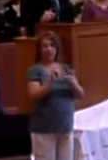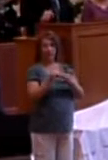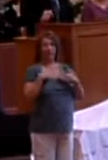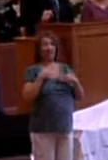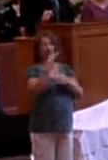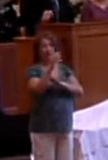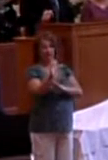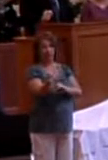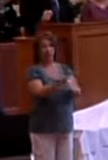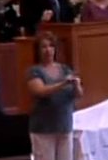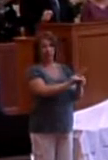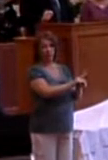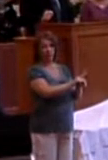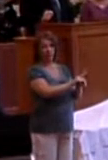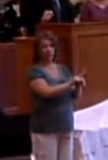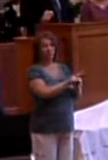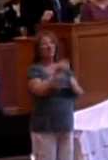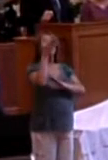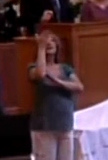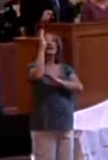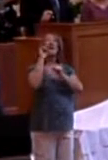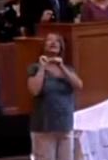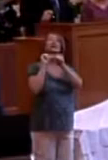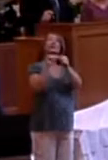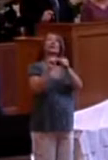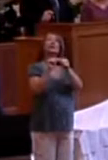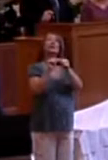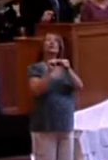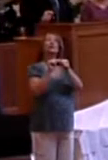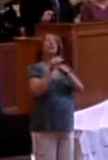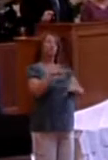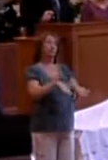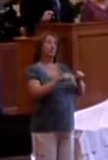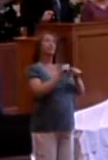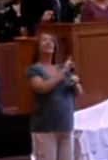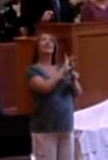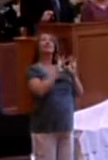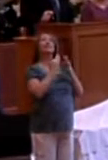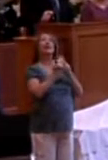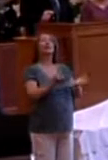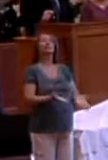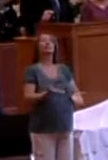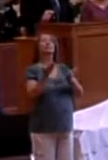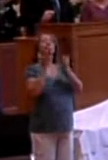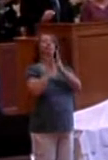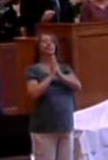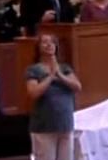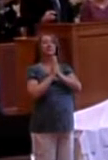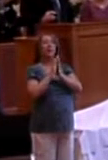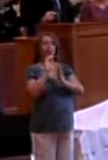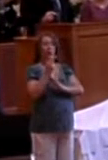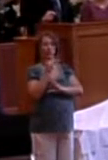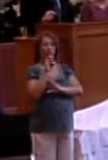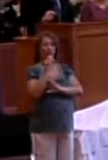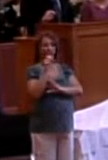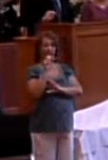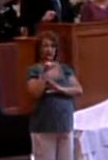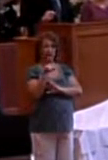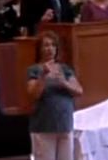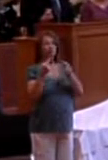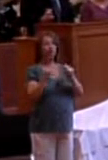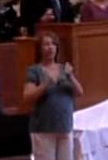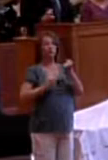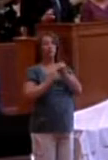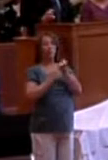handicaps. And God, just continue to lift this family. Continue to lift Chrissy as she's trying to support